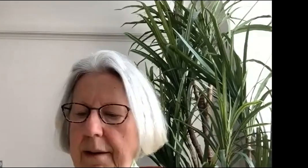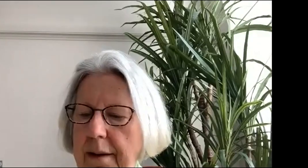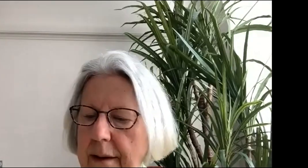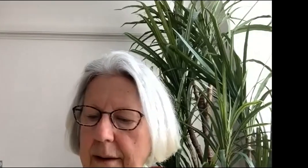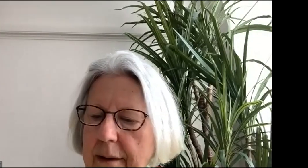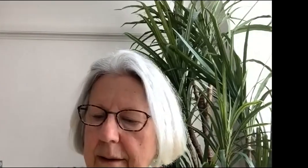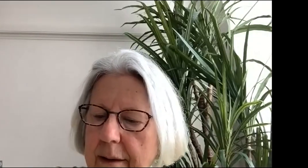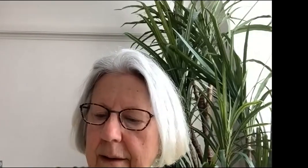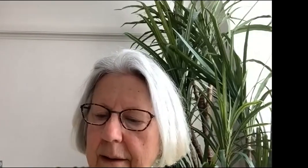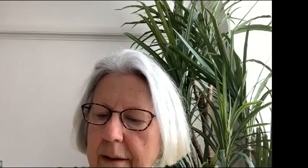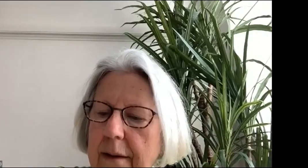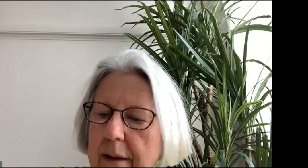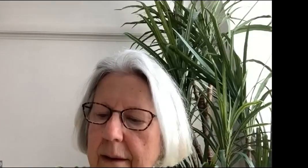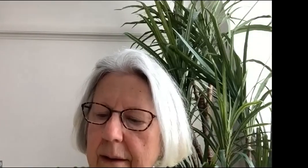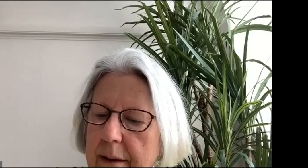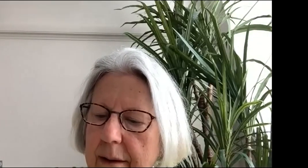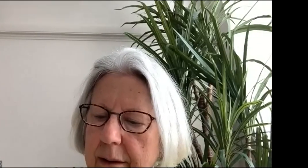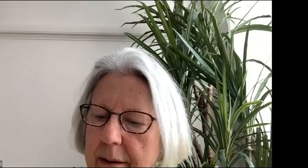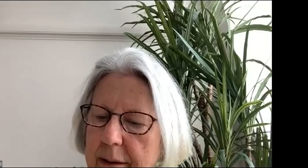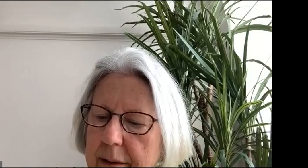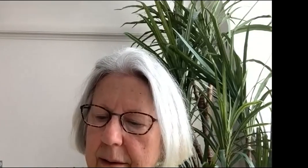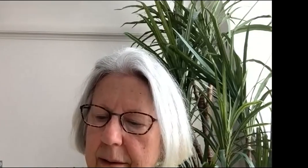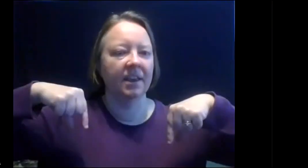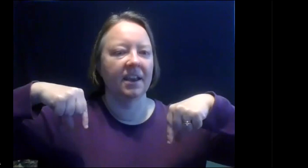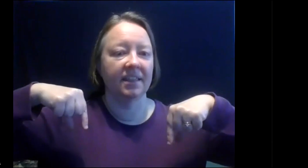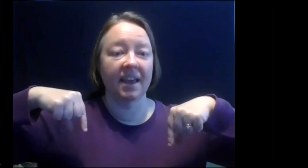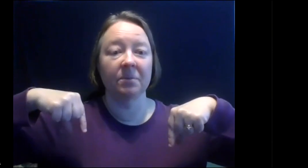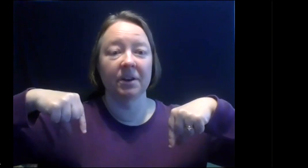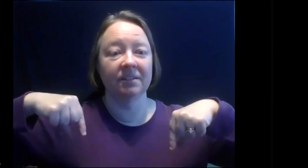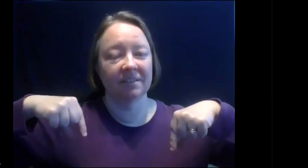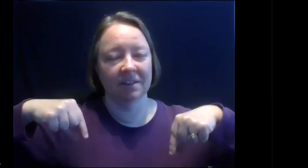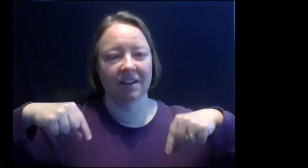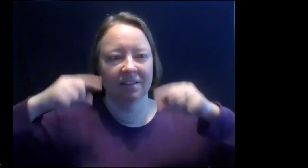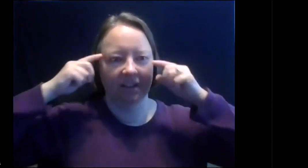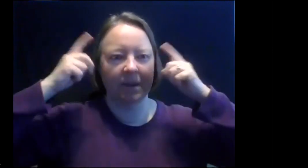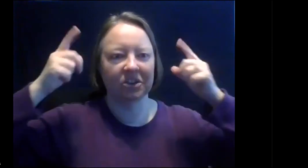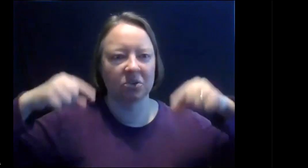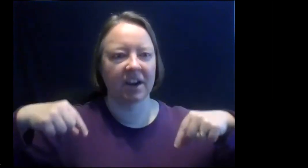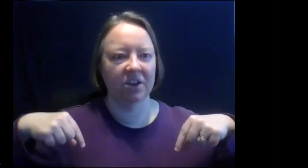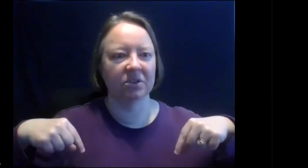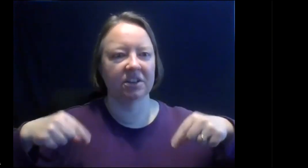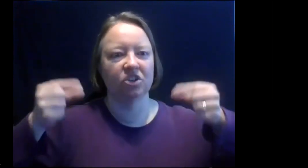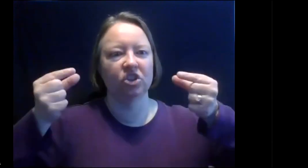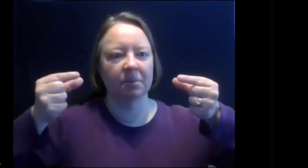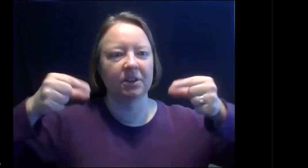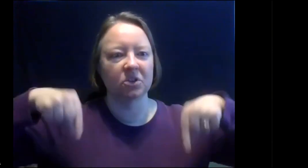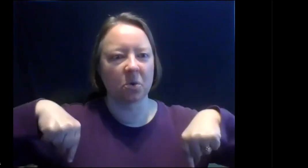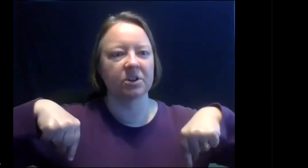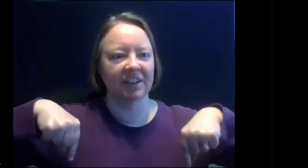Maybe a little hard to see my hand there, but Q. And that one, the little mental trick I use is gentleman's